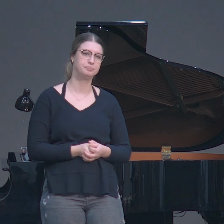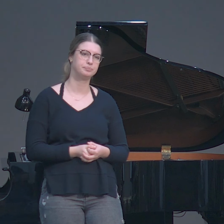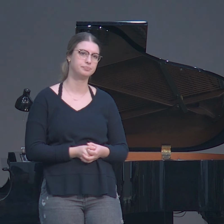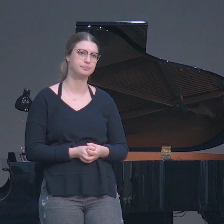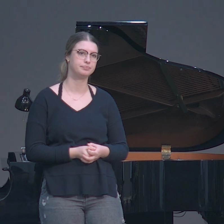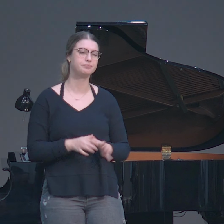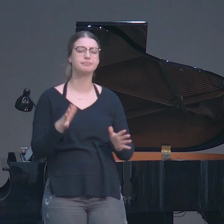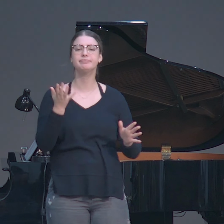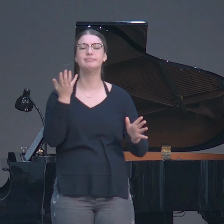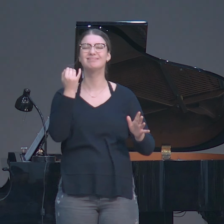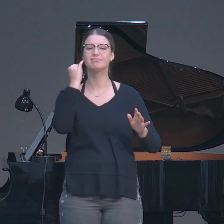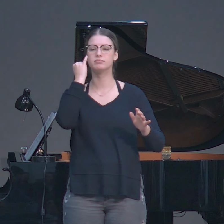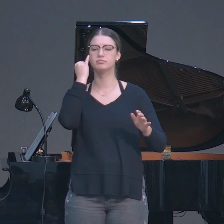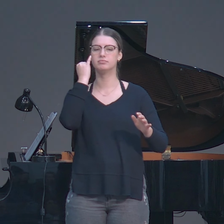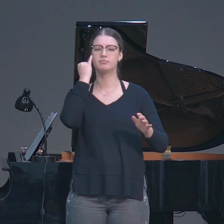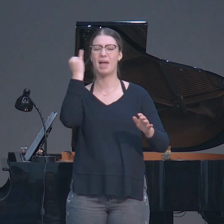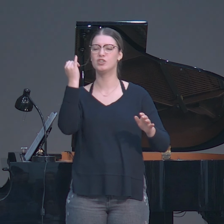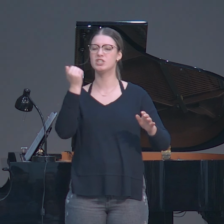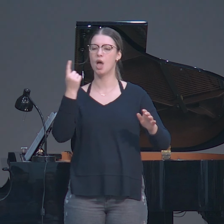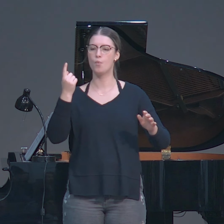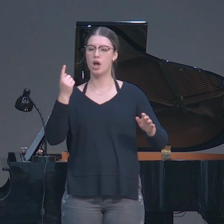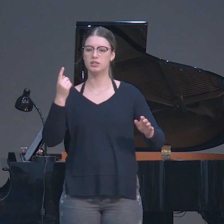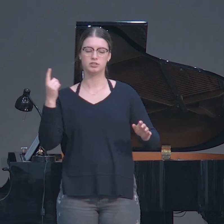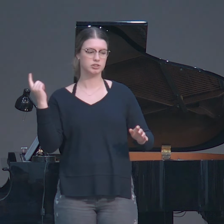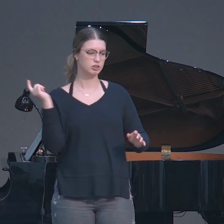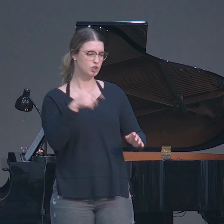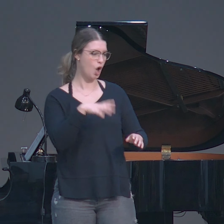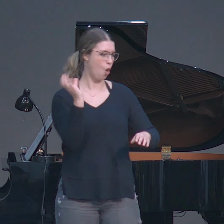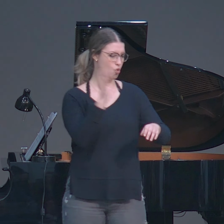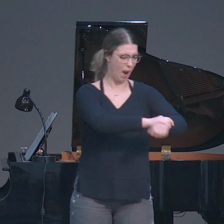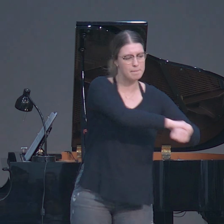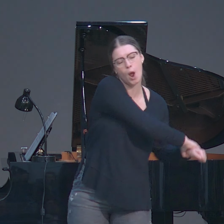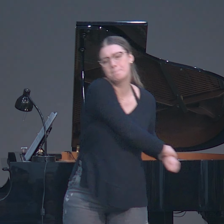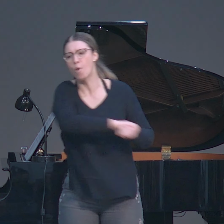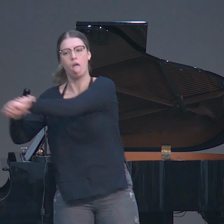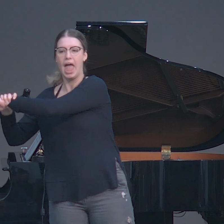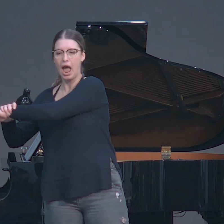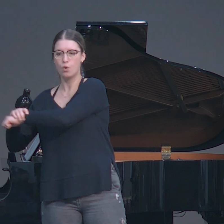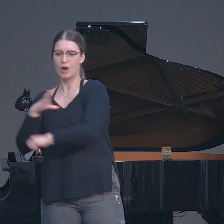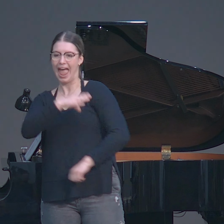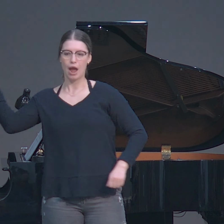Like of someone coming in and yanking the bridegroom out.